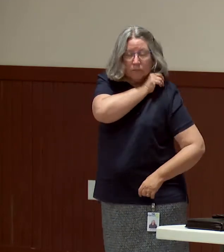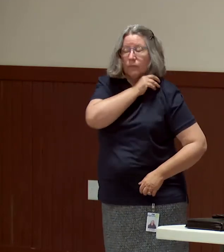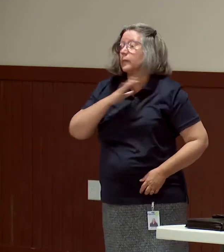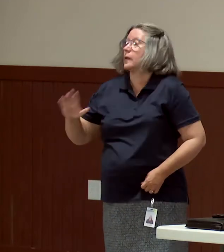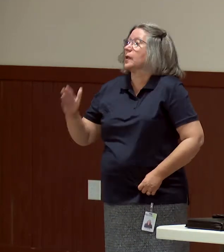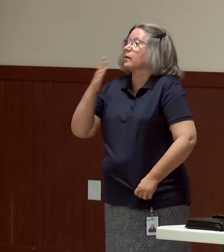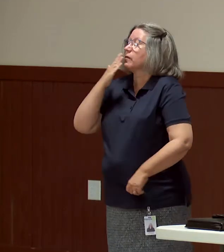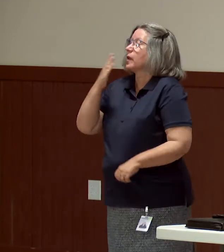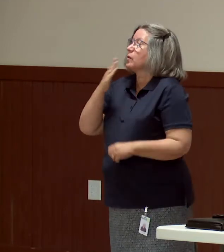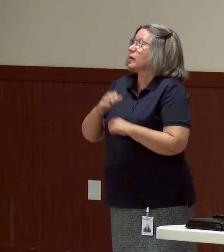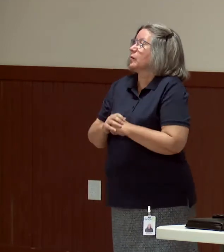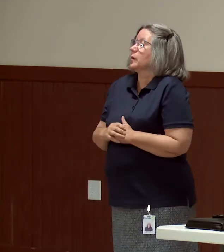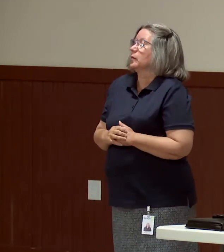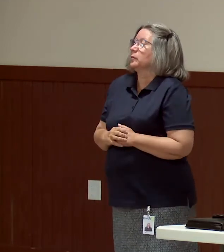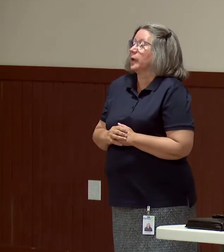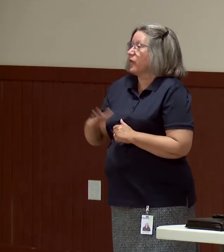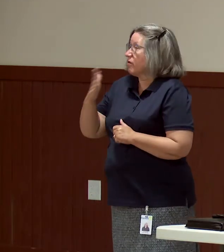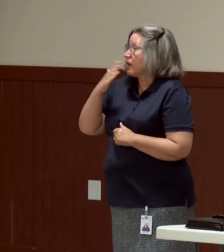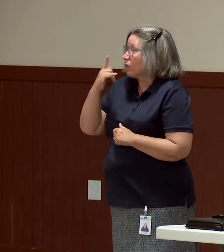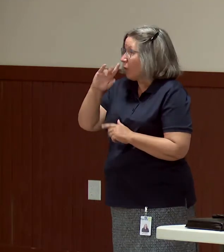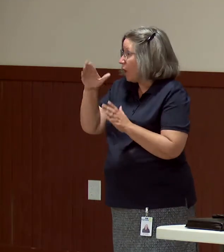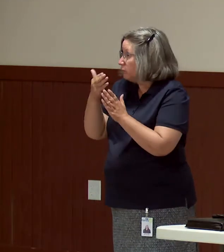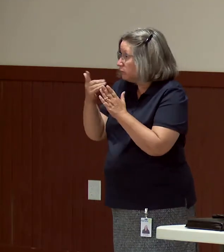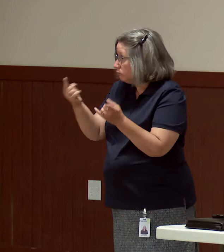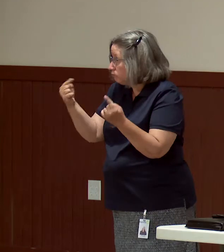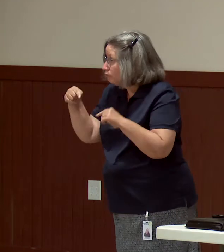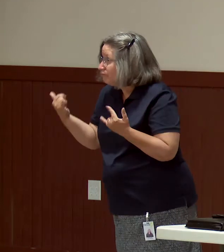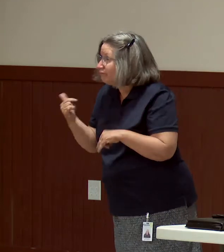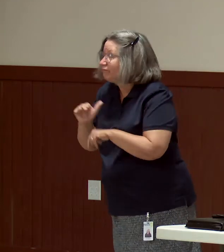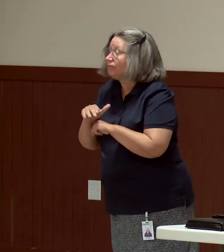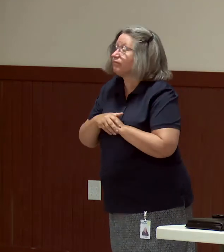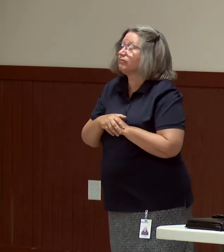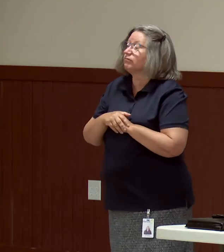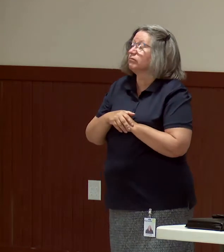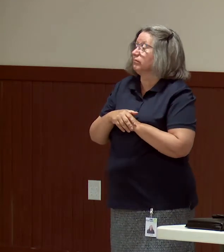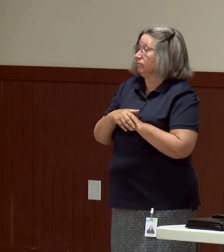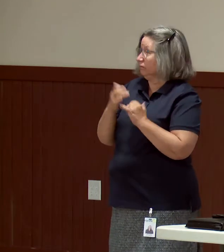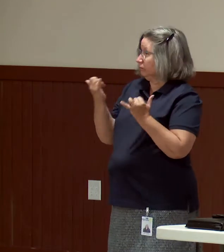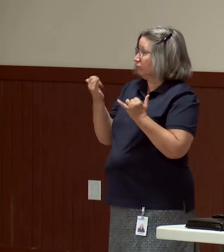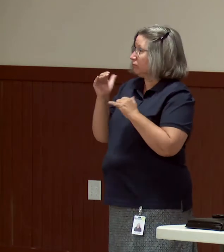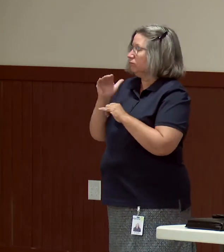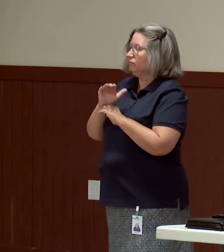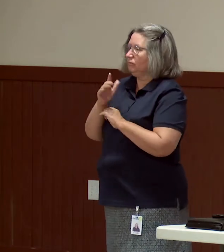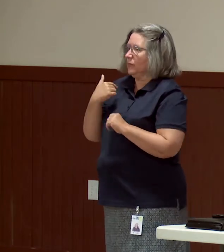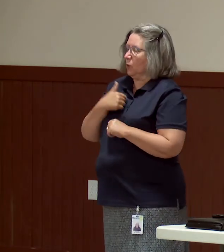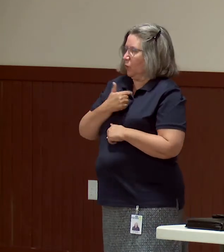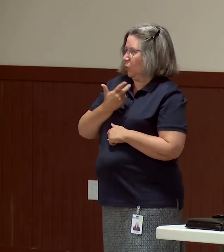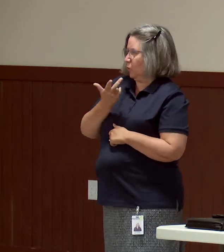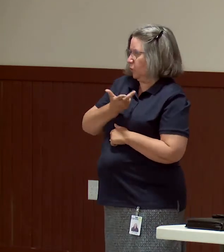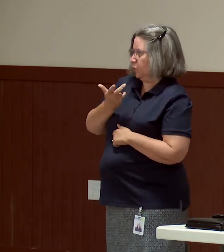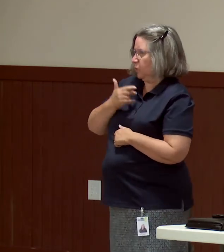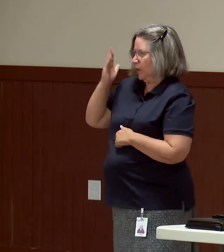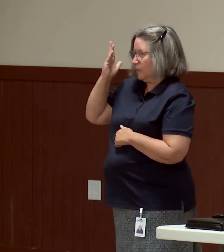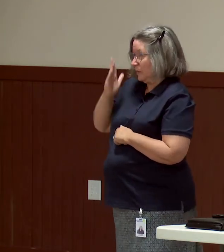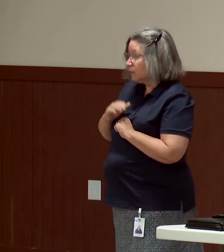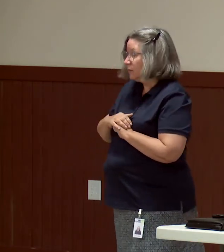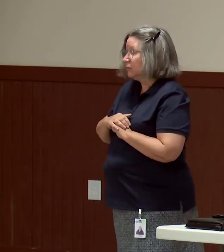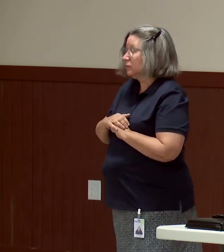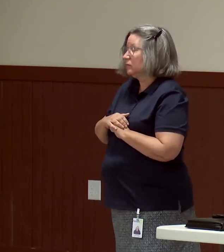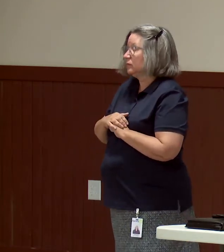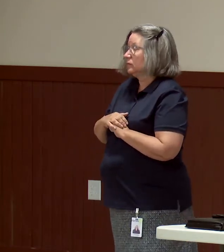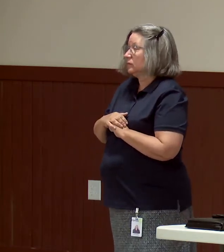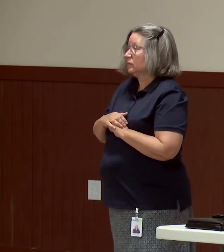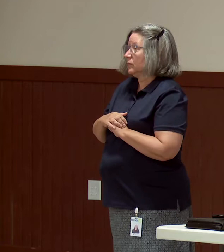thank you, Louie, and thank you all for being here tonight. While we are the presenters, I do want to point out that doesn't mean that